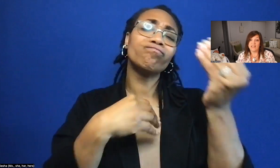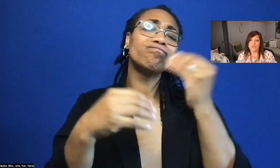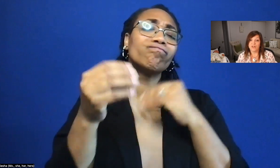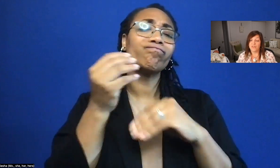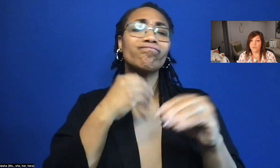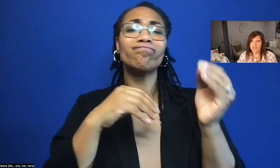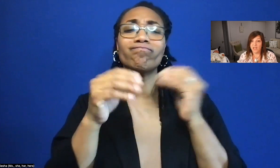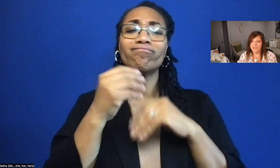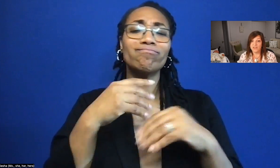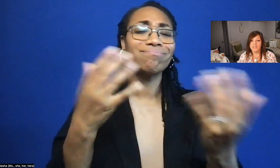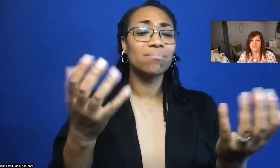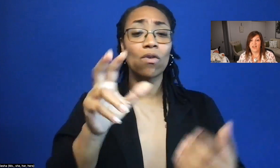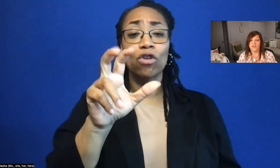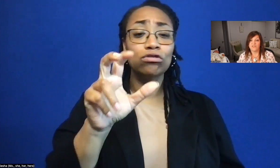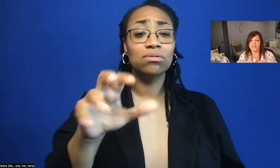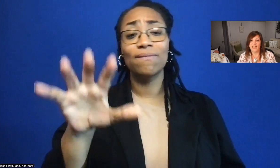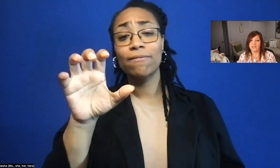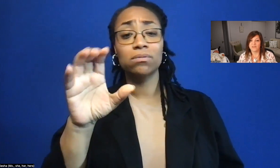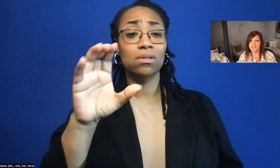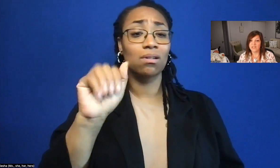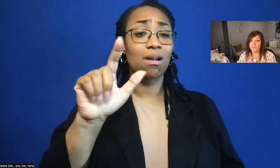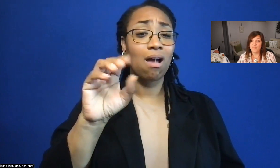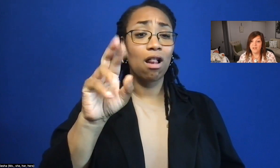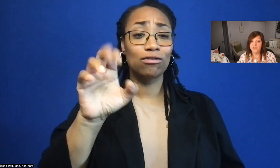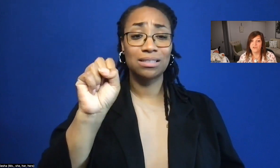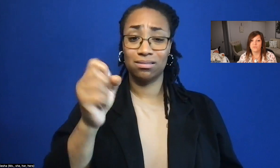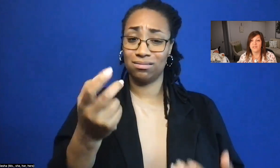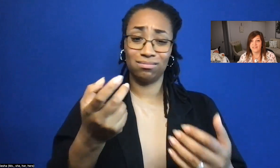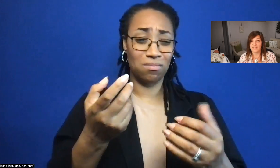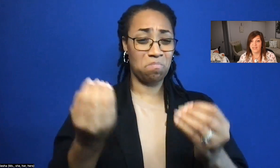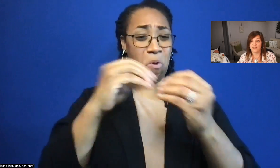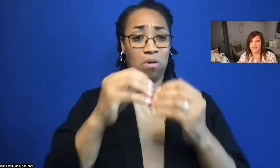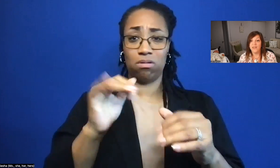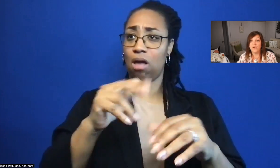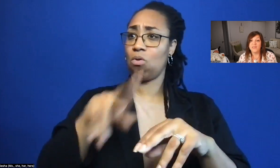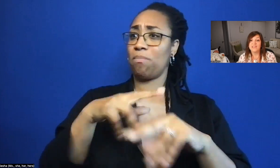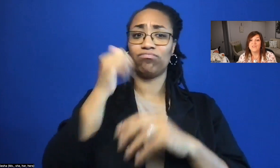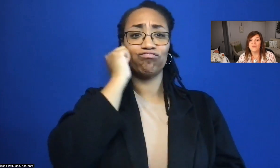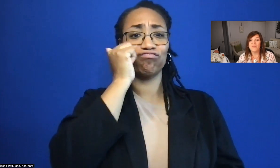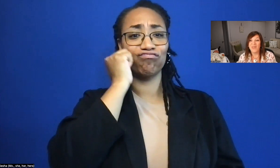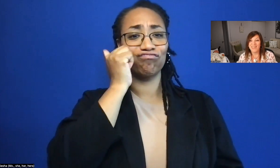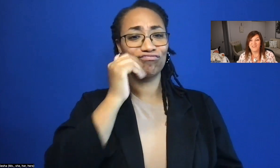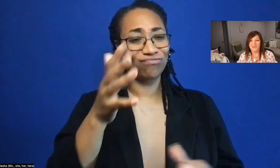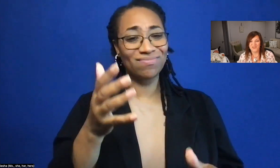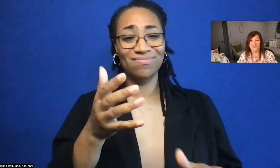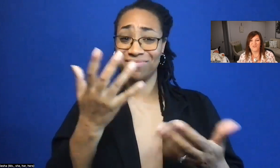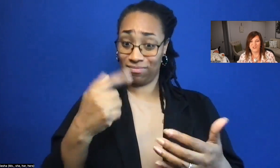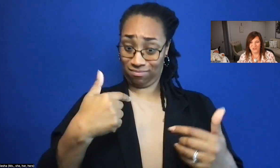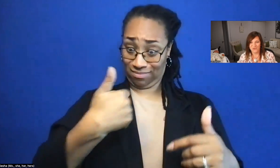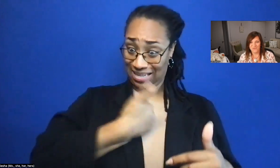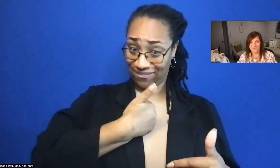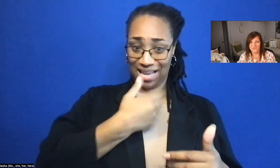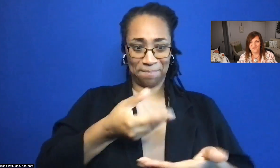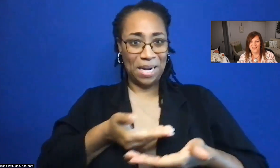an extra 300 to 500 calories above your normal intake because you are making nutrition for